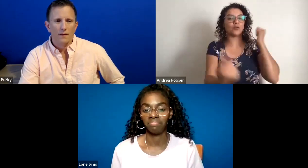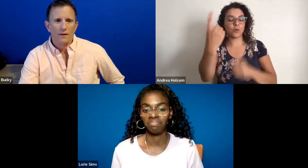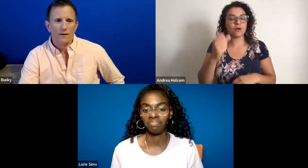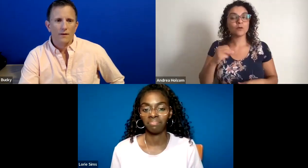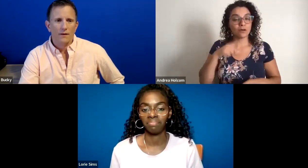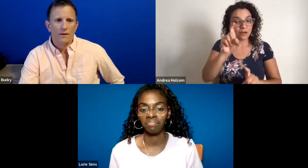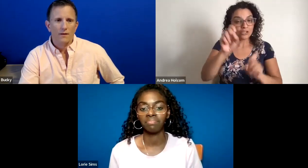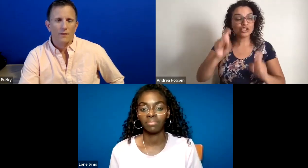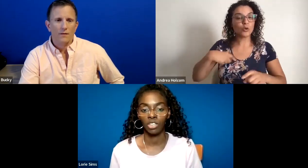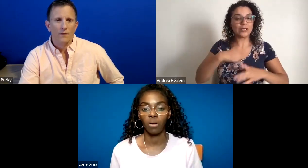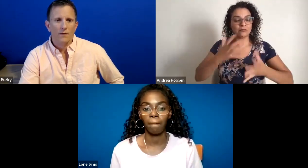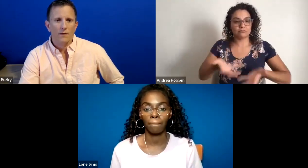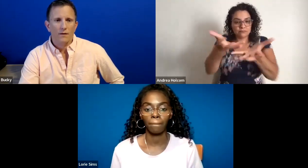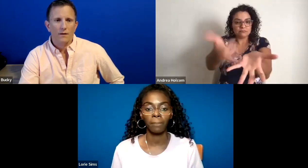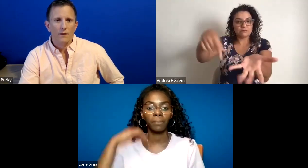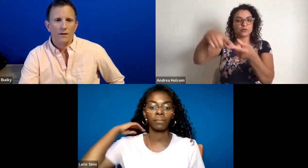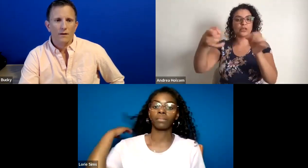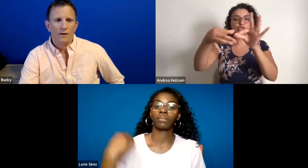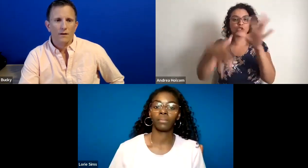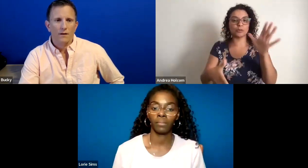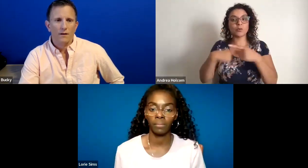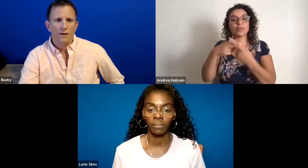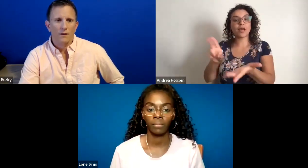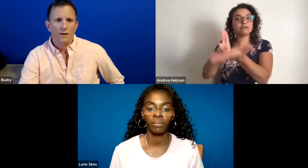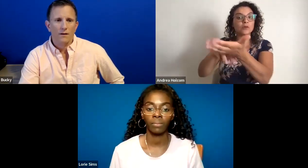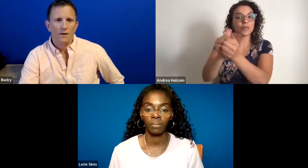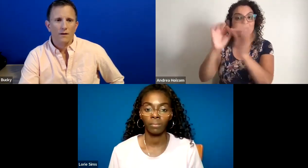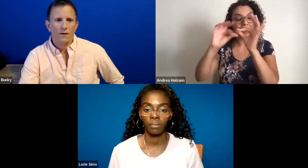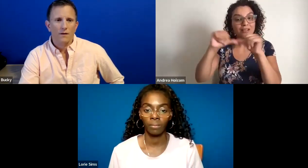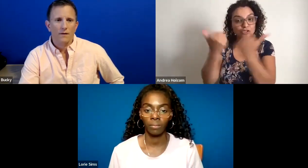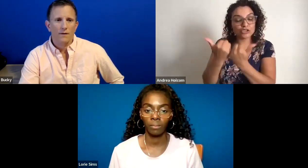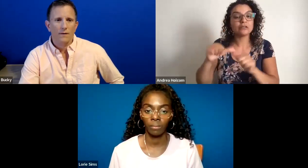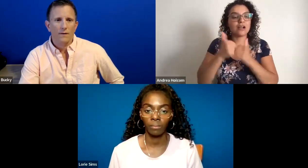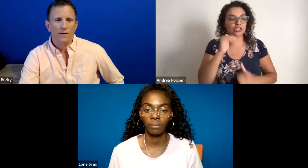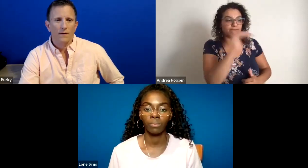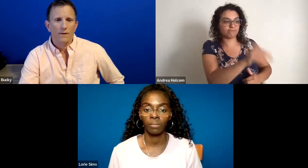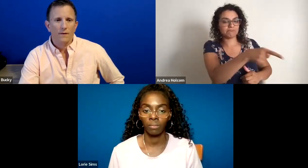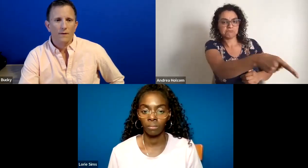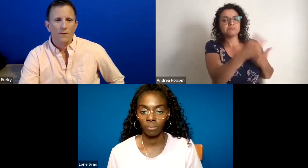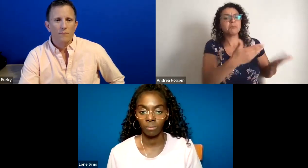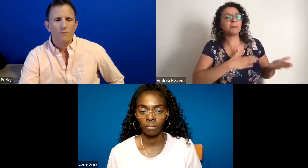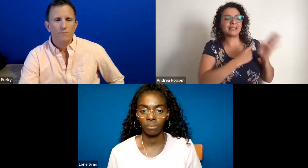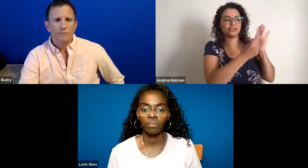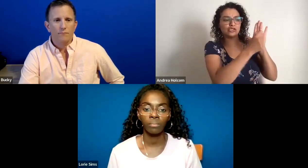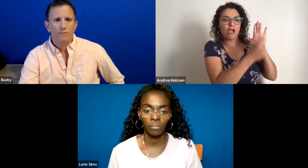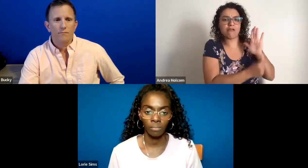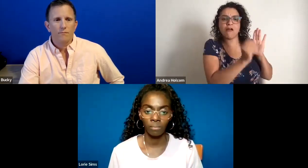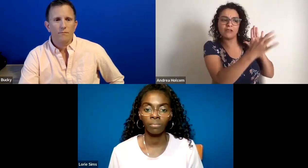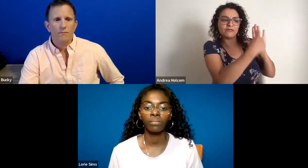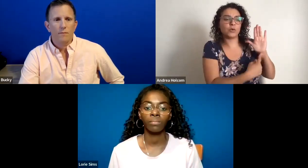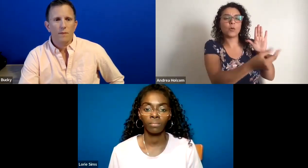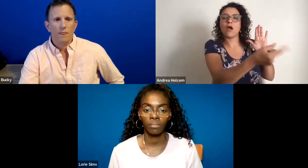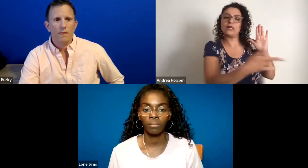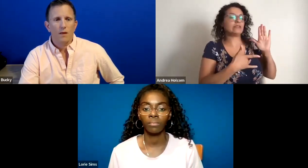for an interpreter? Can we predict what would be triggering for everyone? That would be very, very hard. So should we tell interpreters as they sign up with an